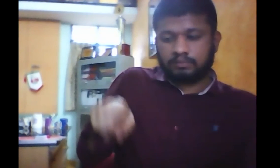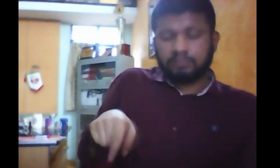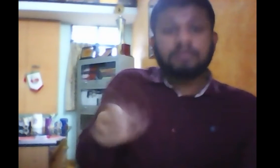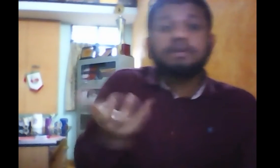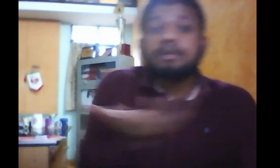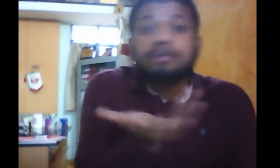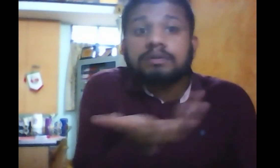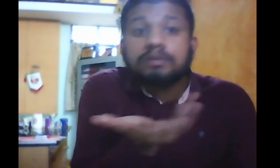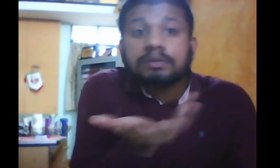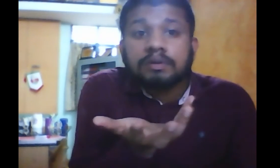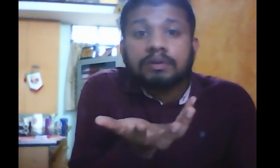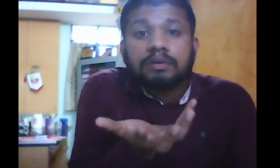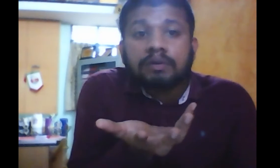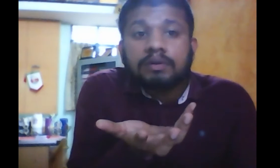This is sign for age.